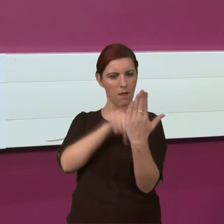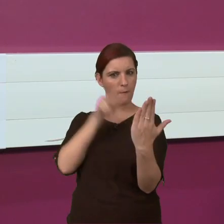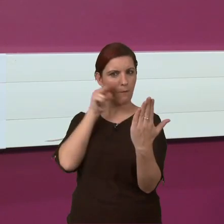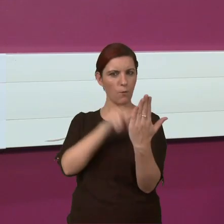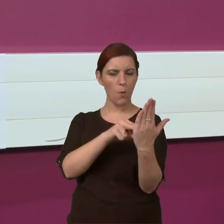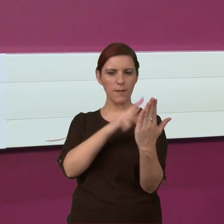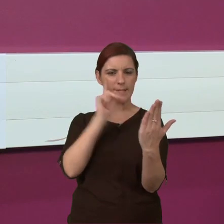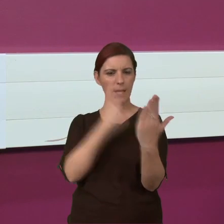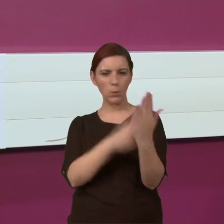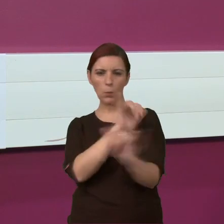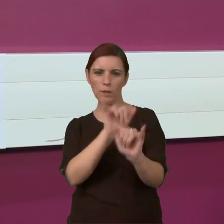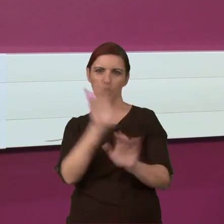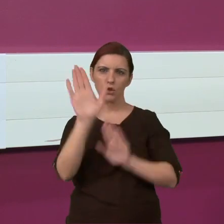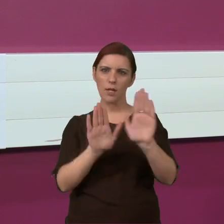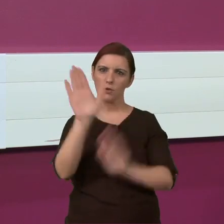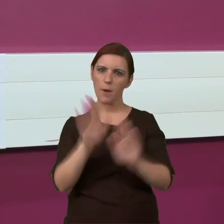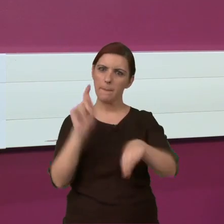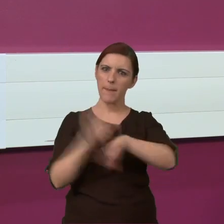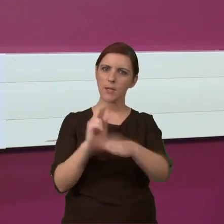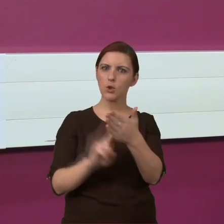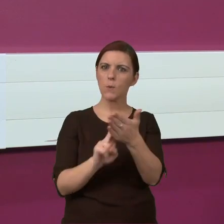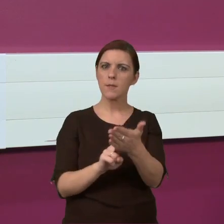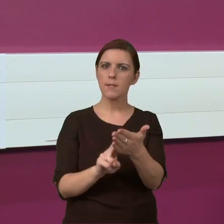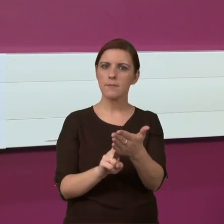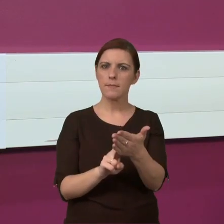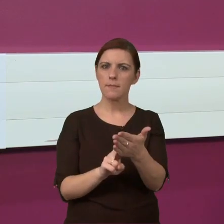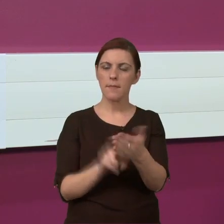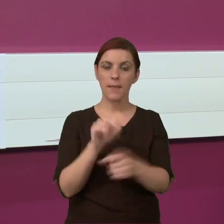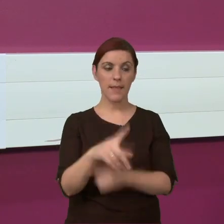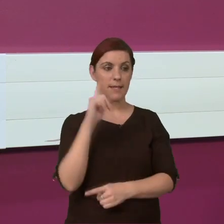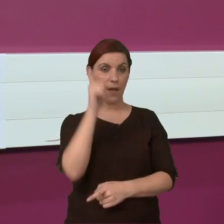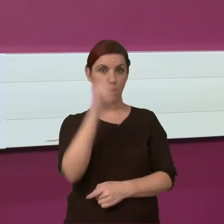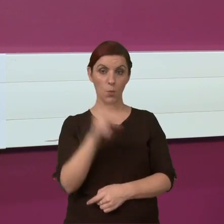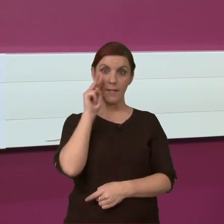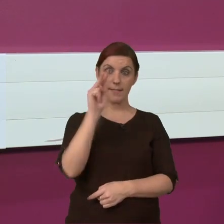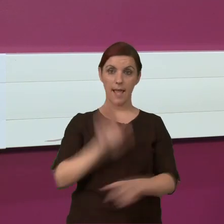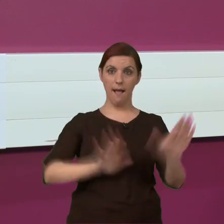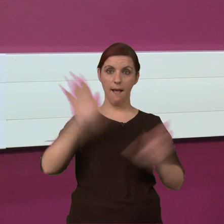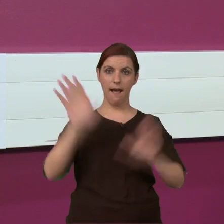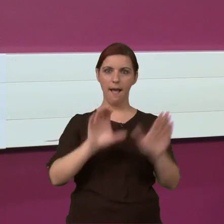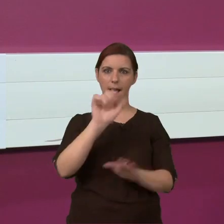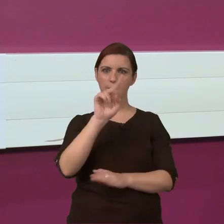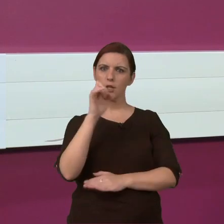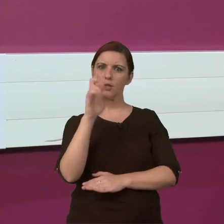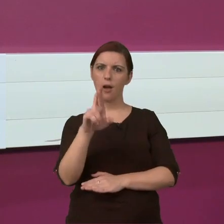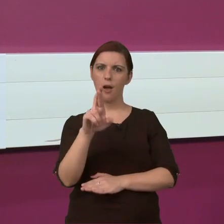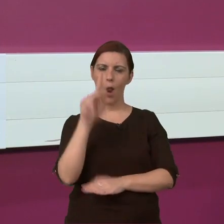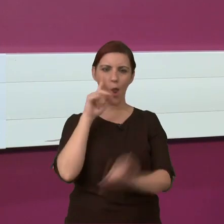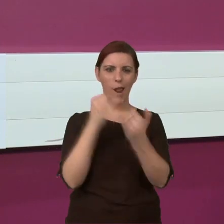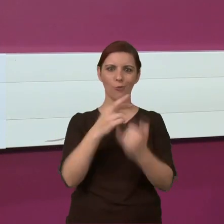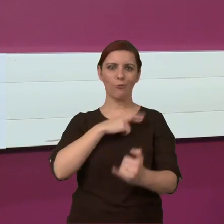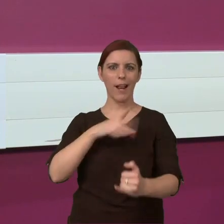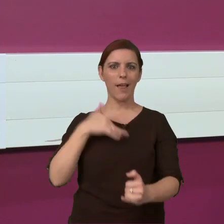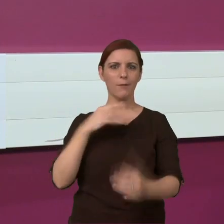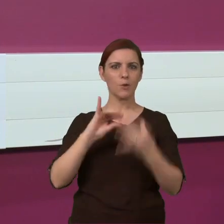text to the server application, which decides which gestures the avatar should sign. The deaf person sees the avatar